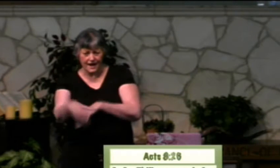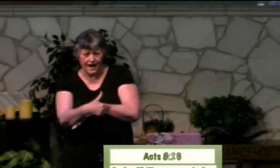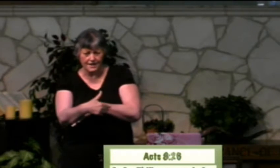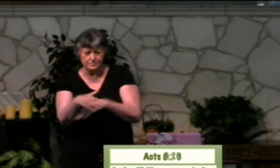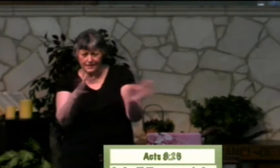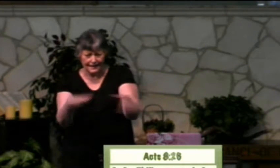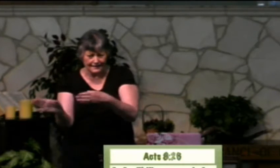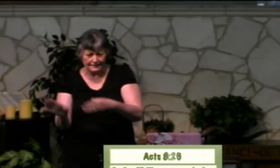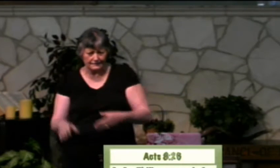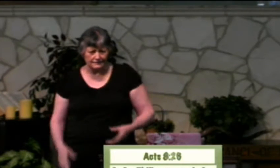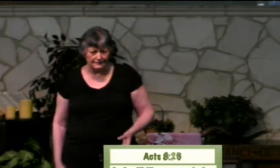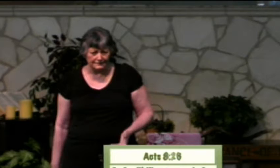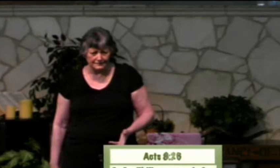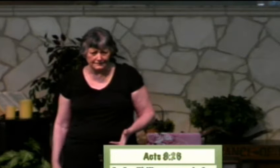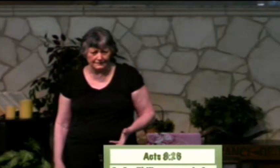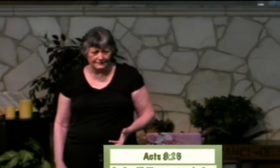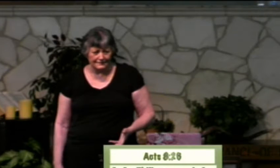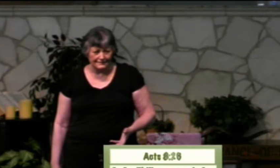night planning?